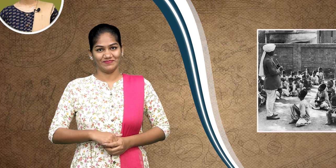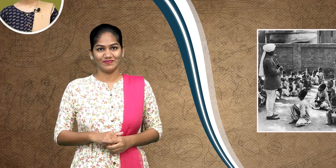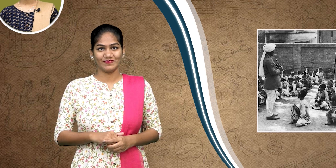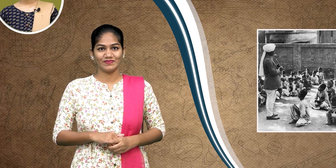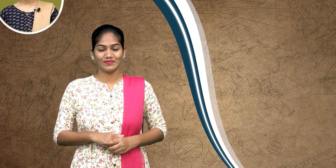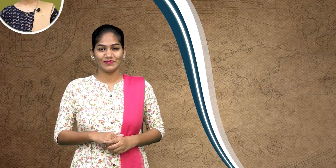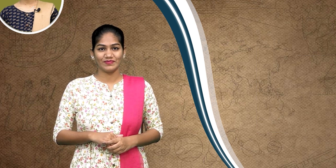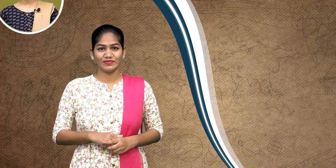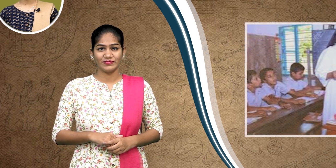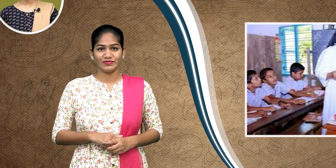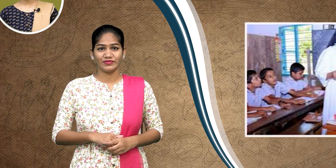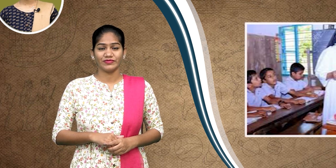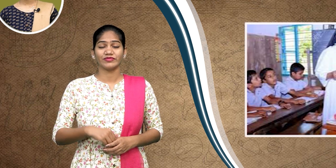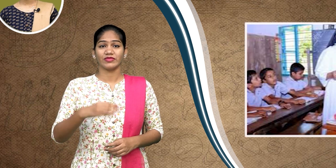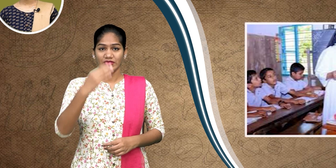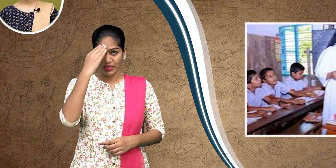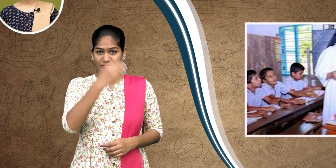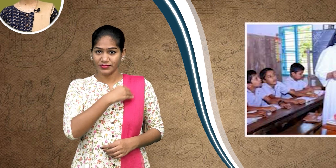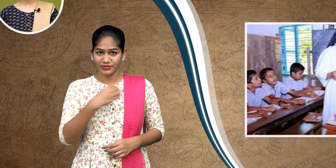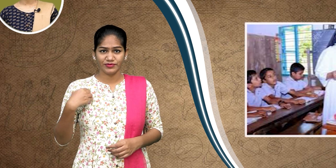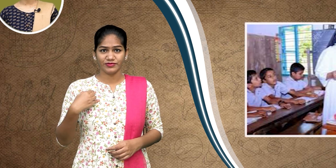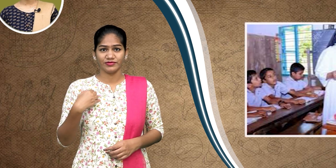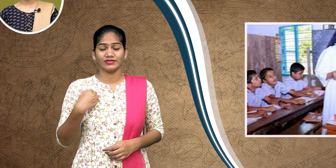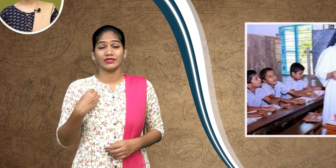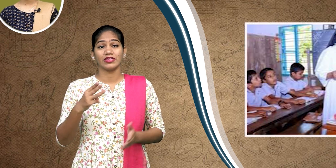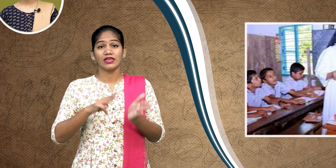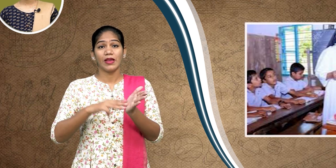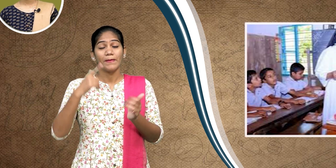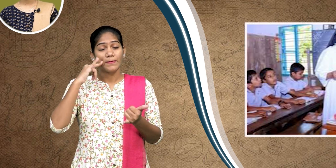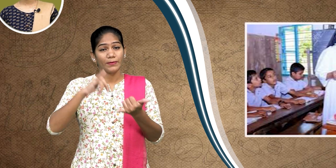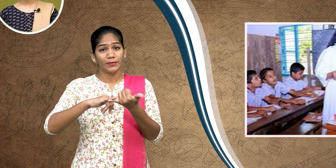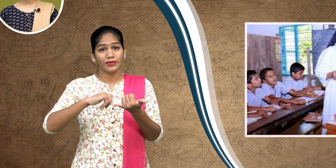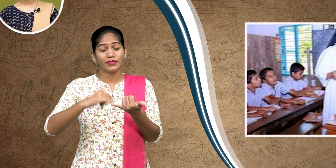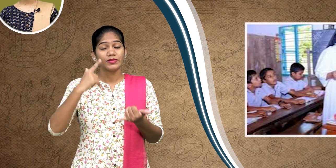The Christian missionaries